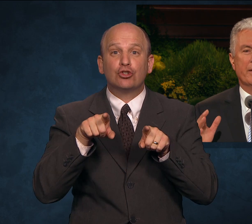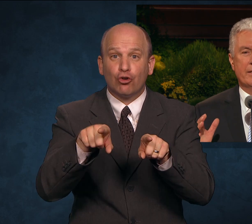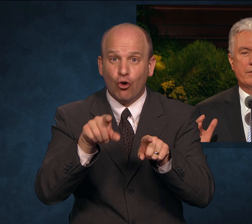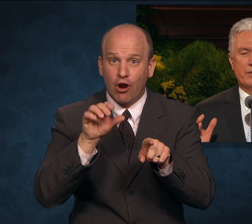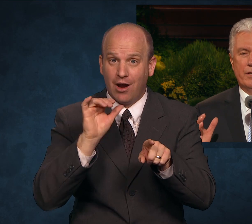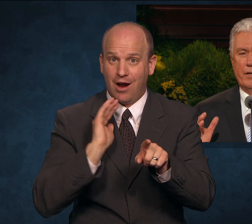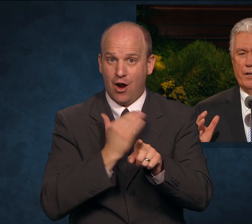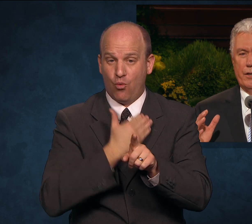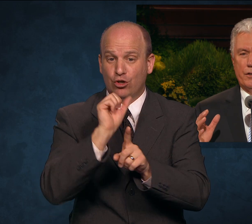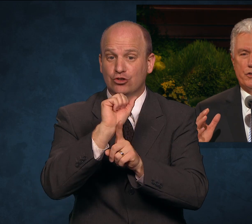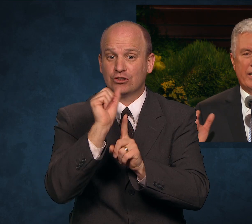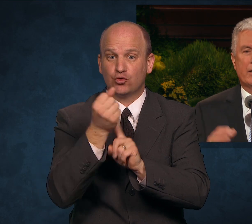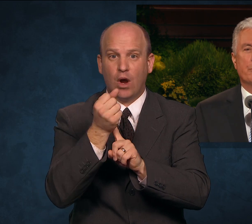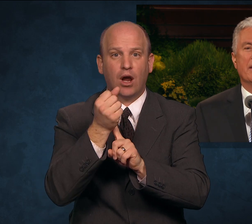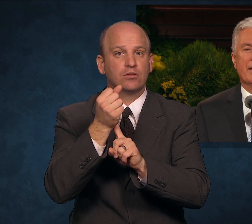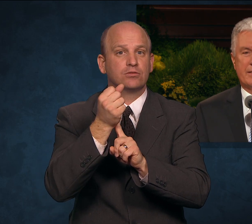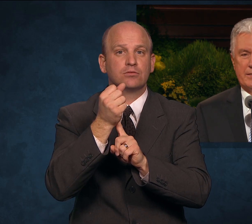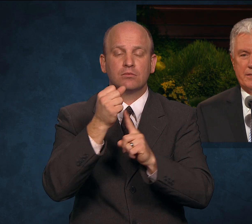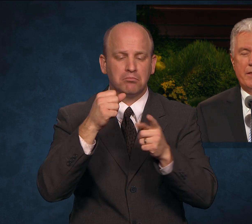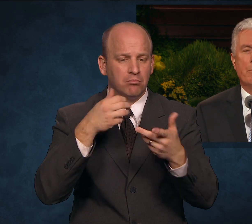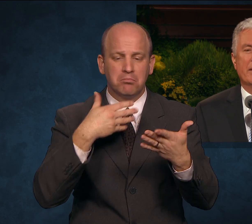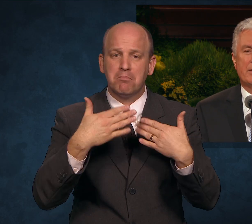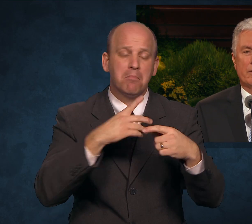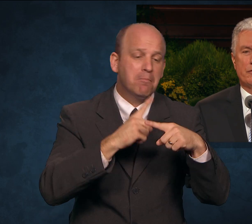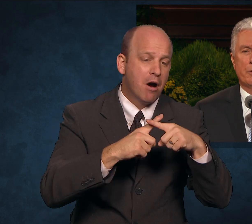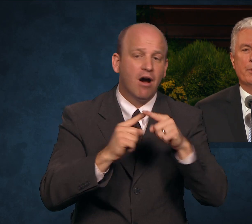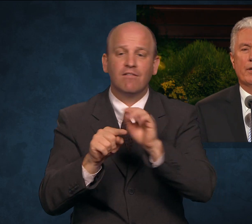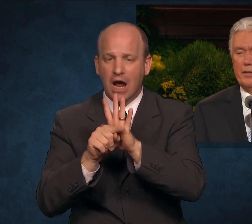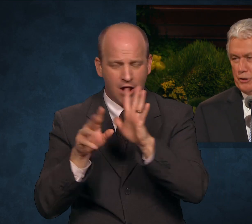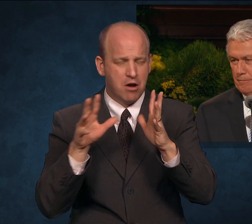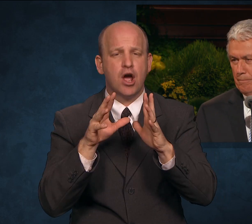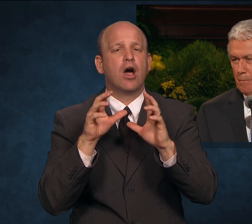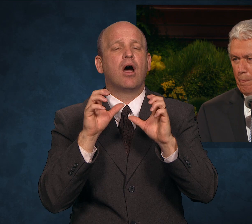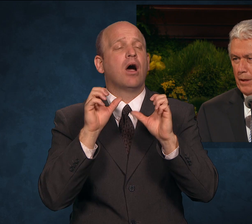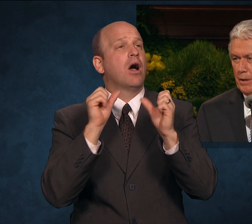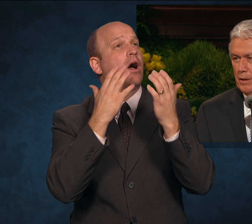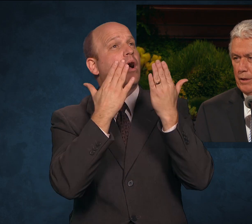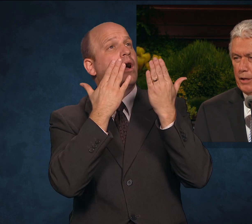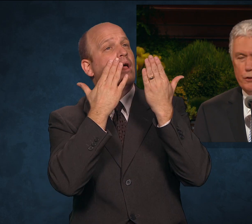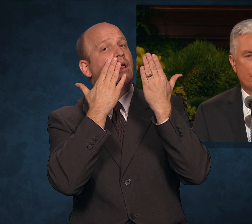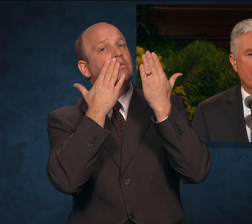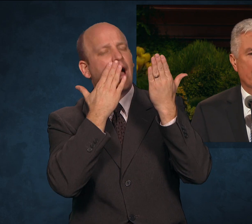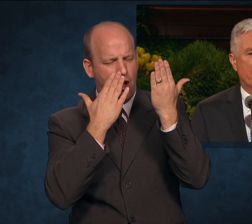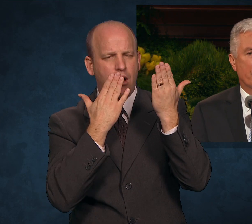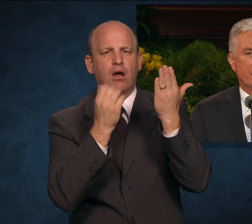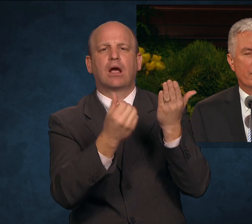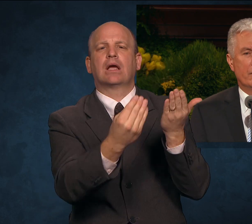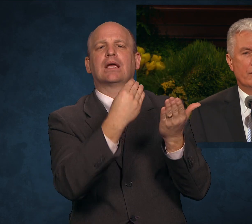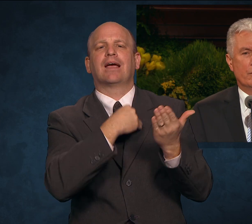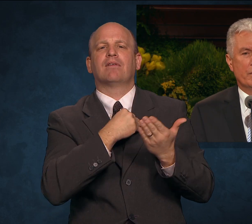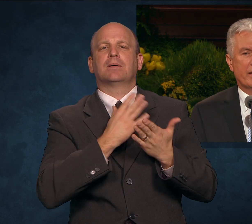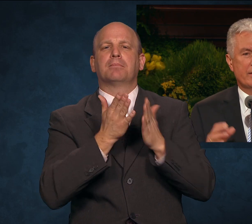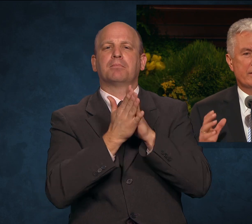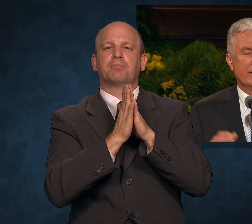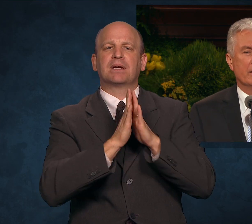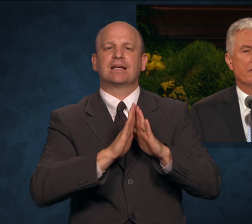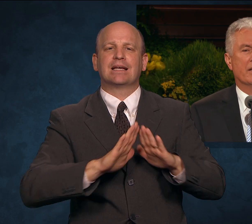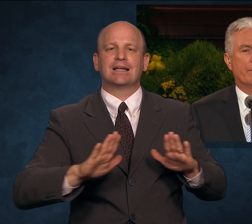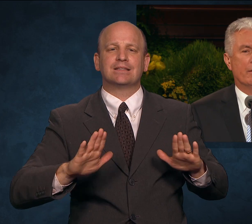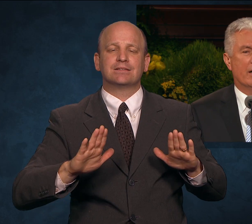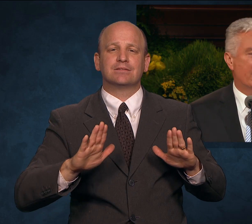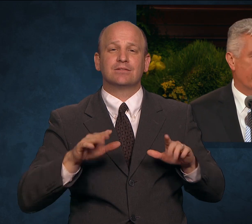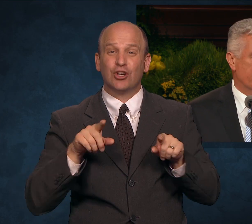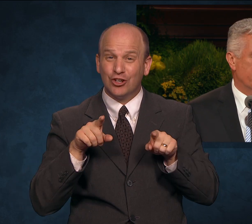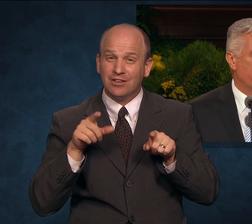can experience gentle peace in the midst of tribulation in grief we can still